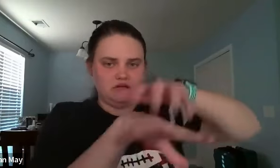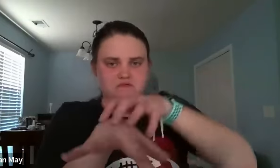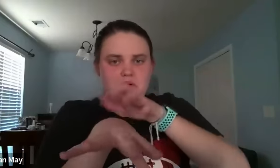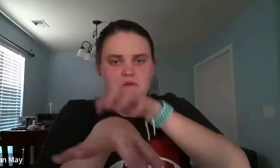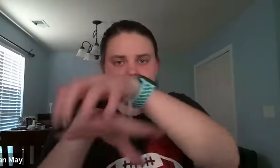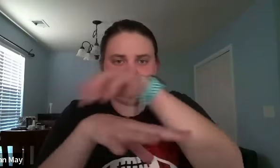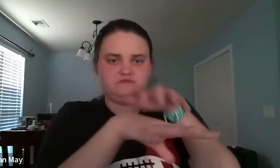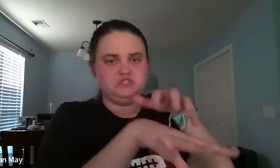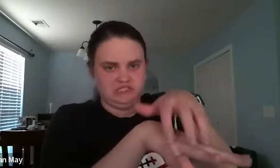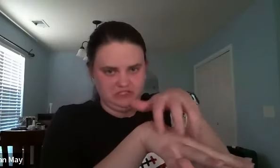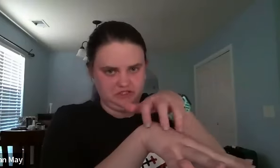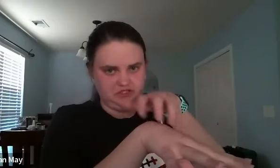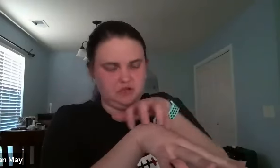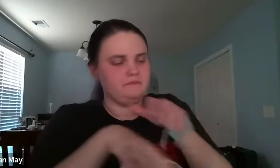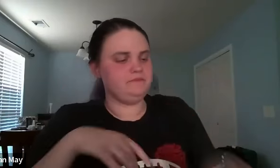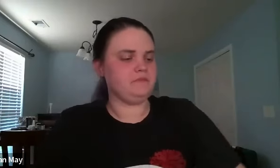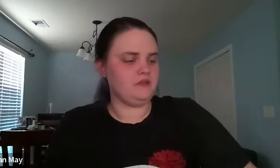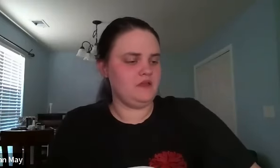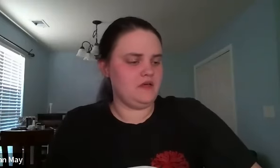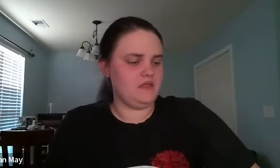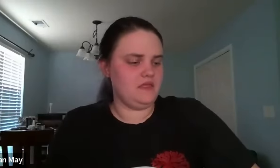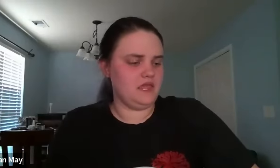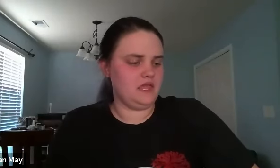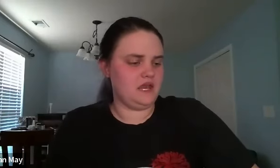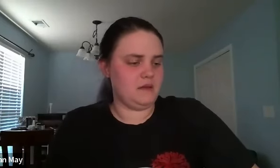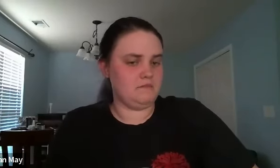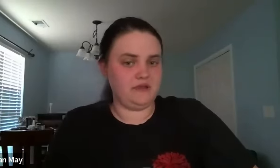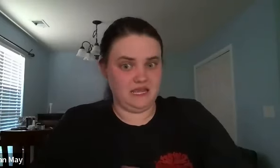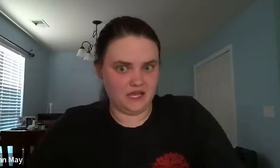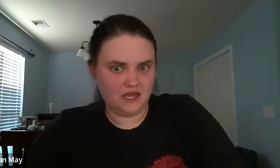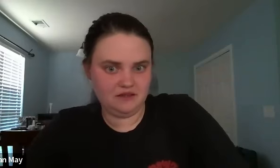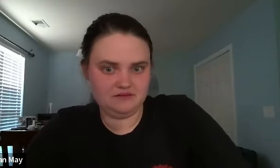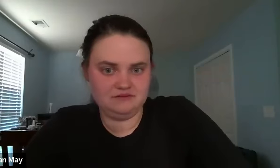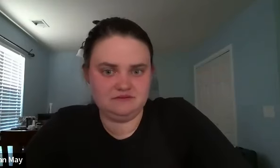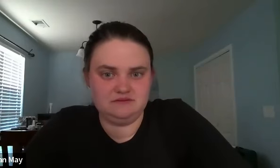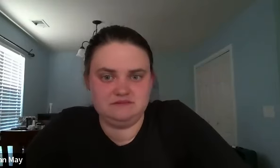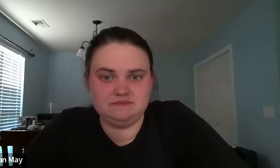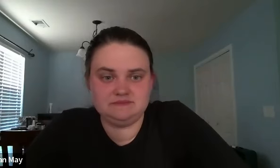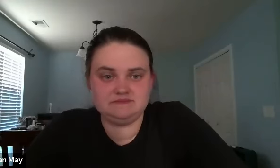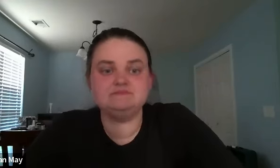sideways, forwards, it's just as long as you show it. Then banana.